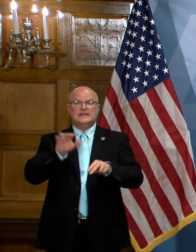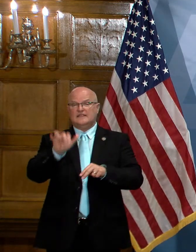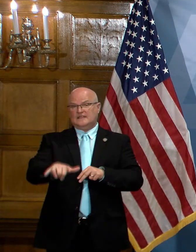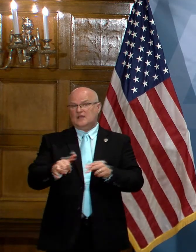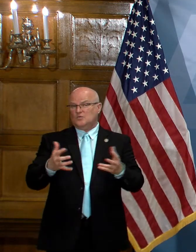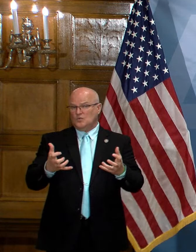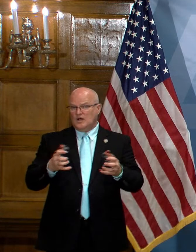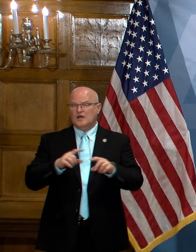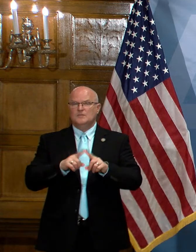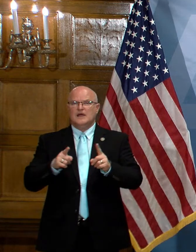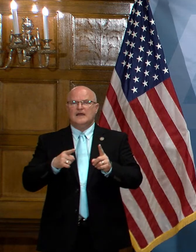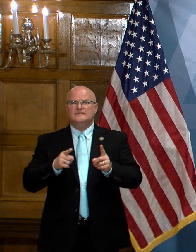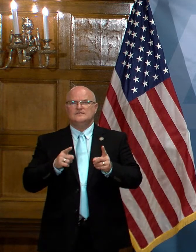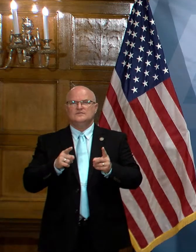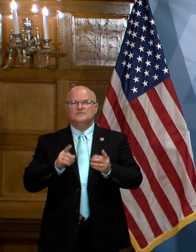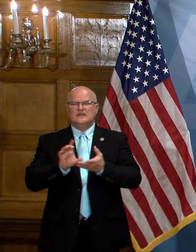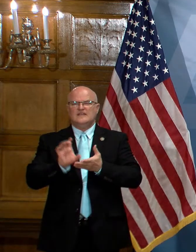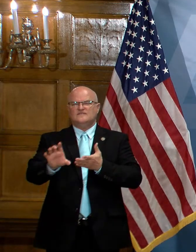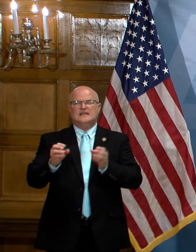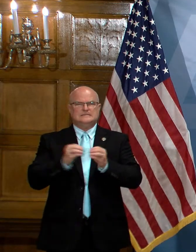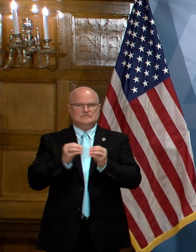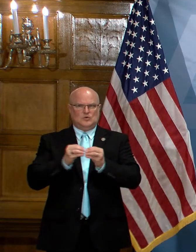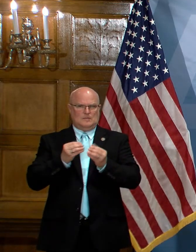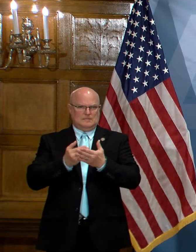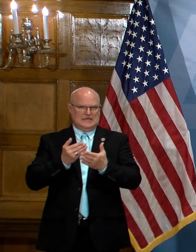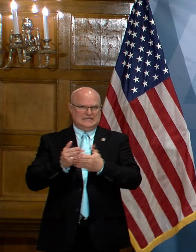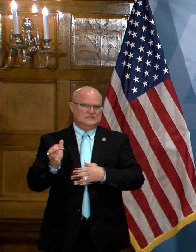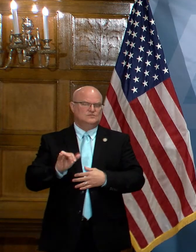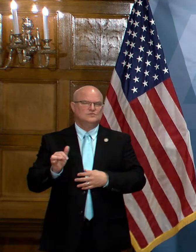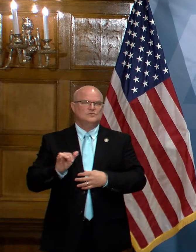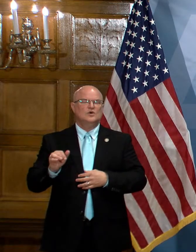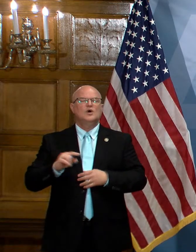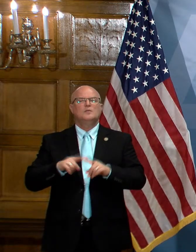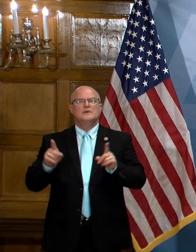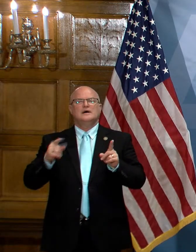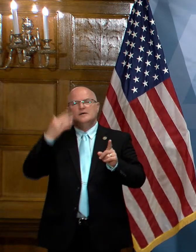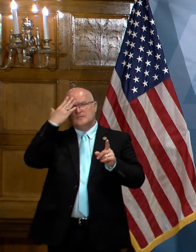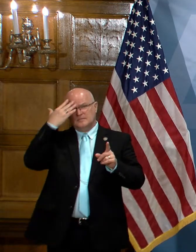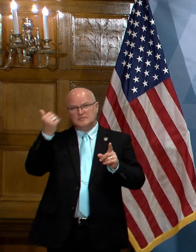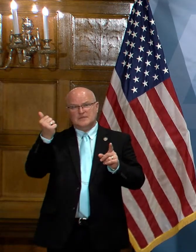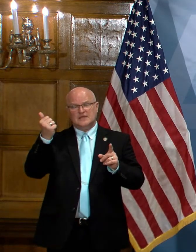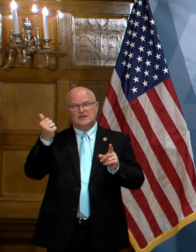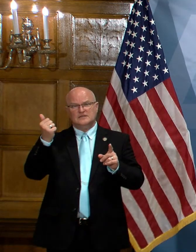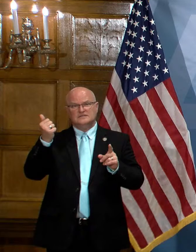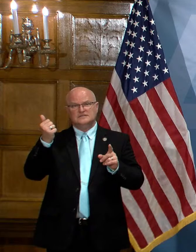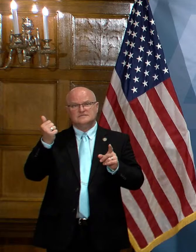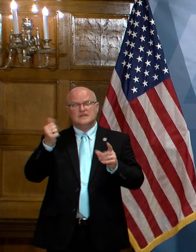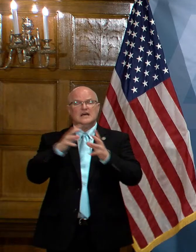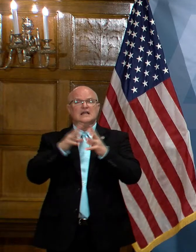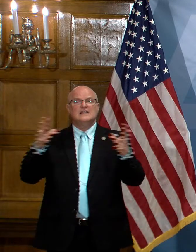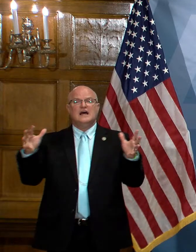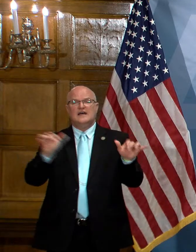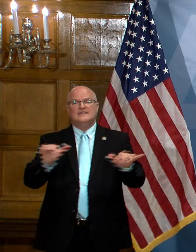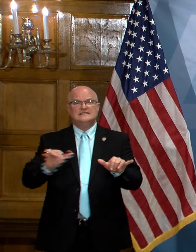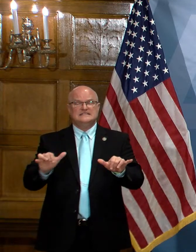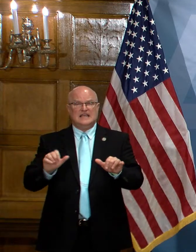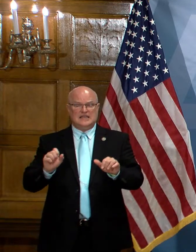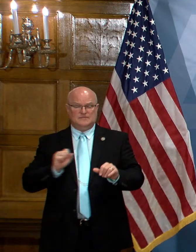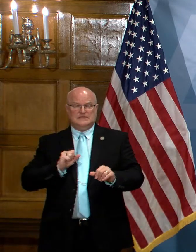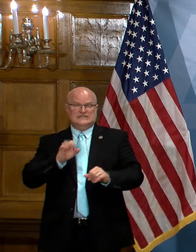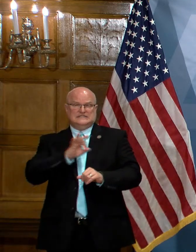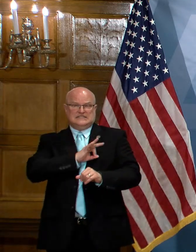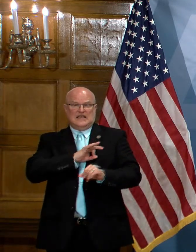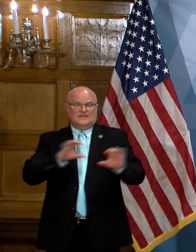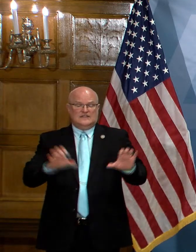that. We'd have to invest in additional resources as well, just simply because much of the same staff that does